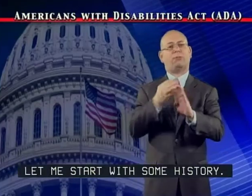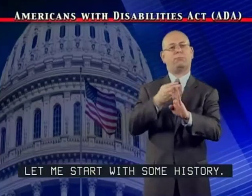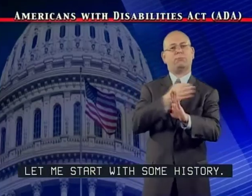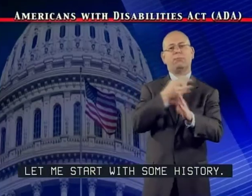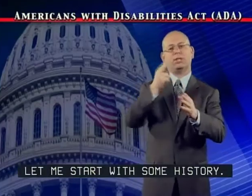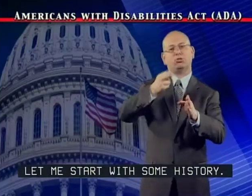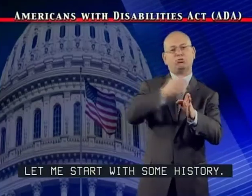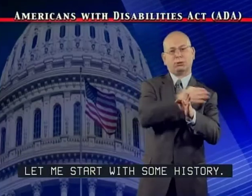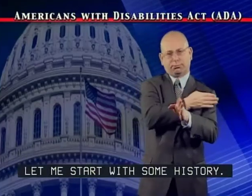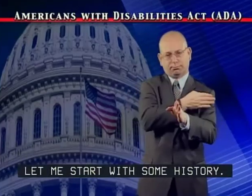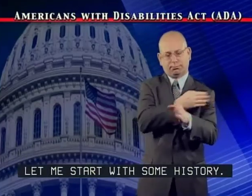Let me start with some history.